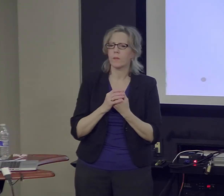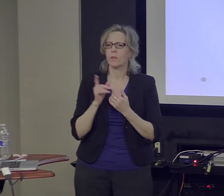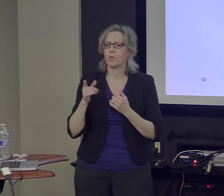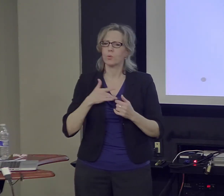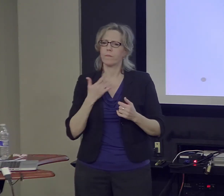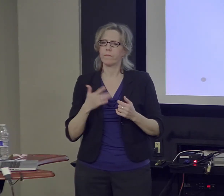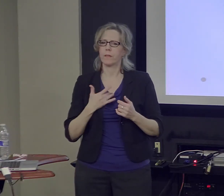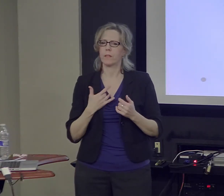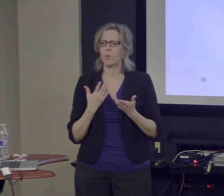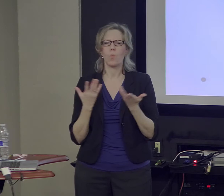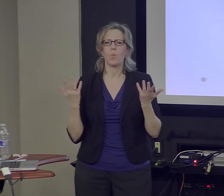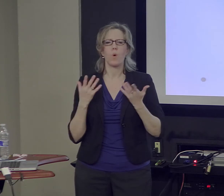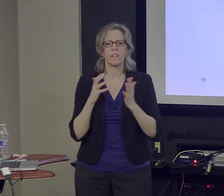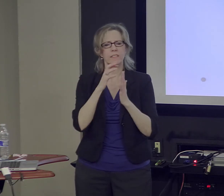I also asked interpreters